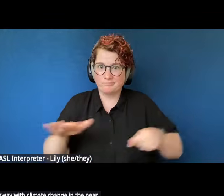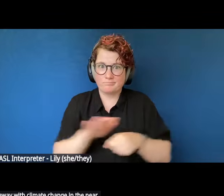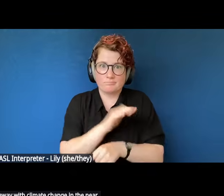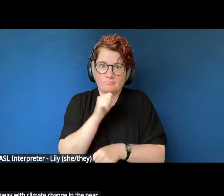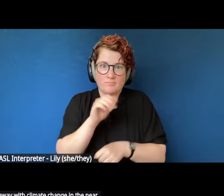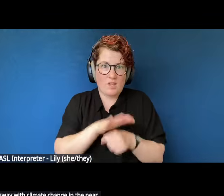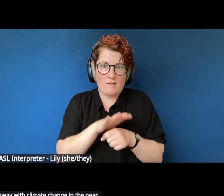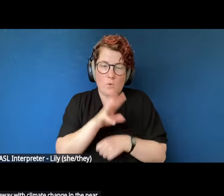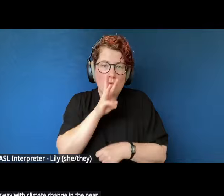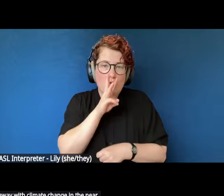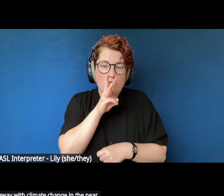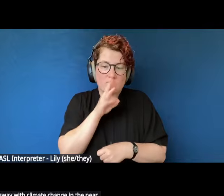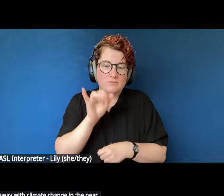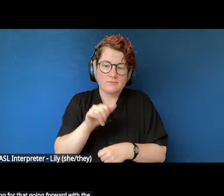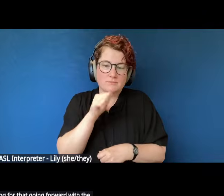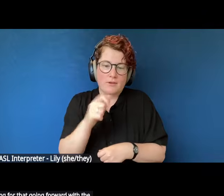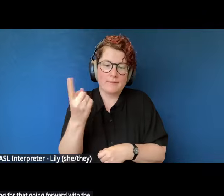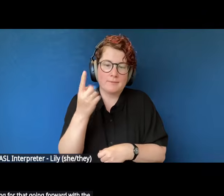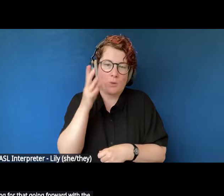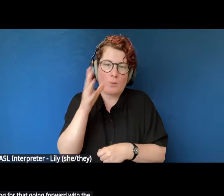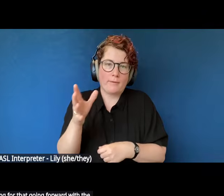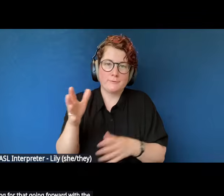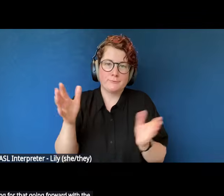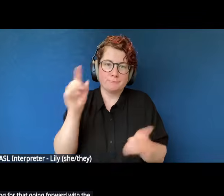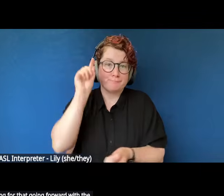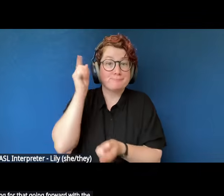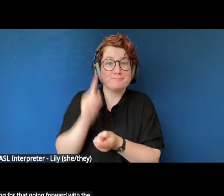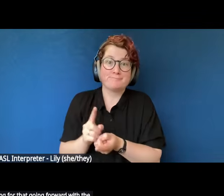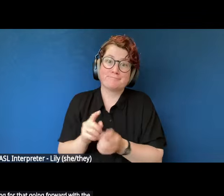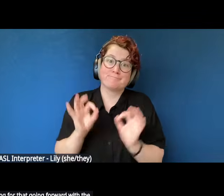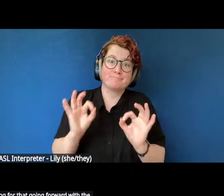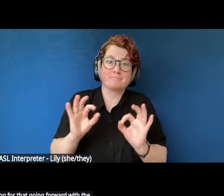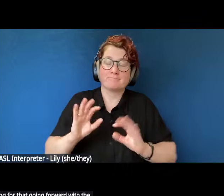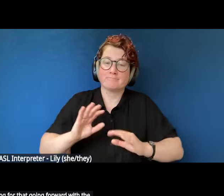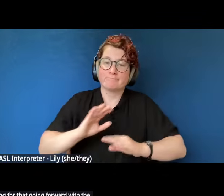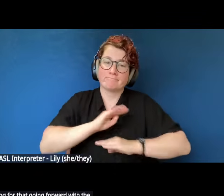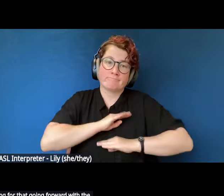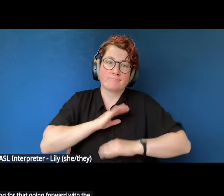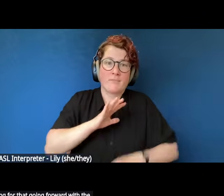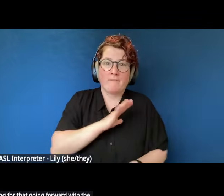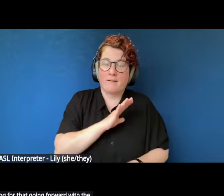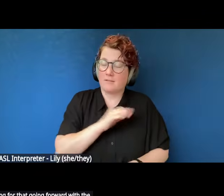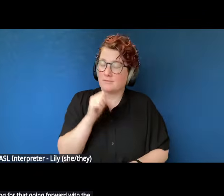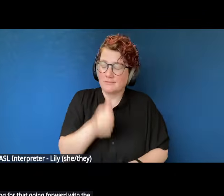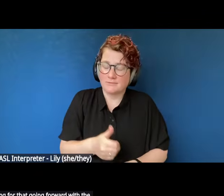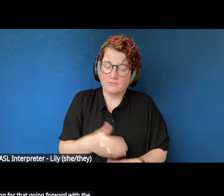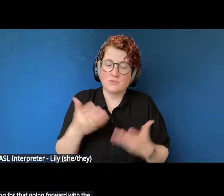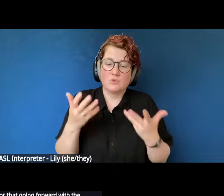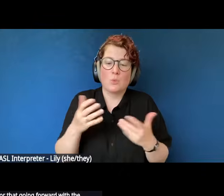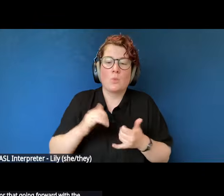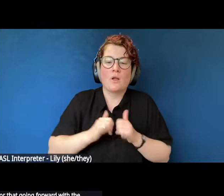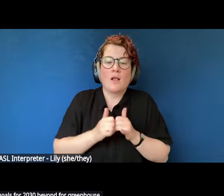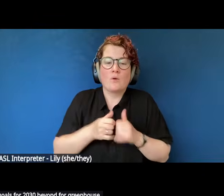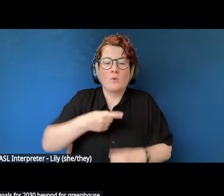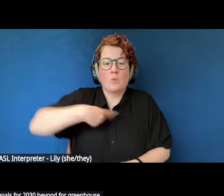the understanding that this will impact our goals for 2030 and beyond for greenhouse gas